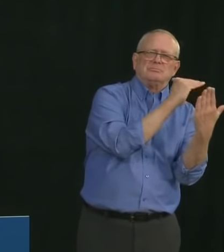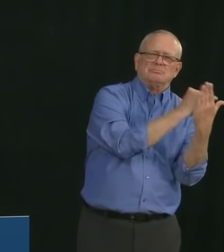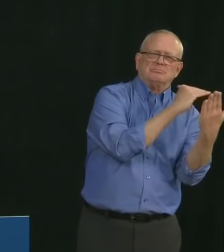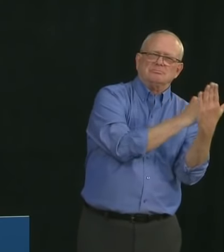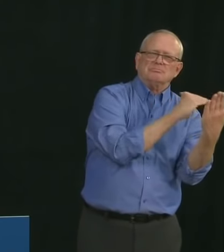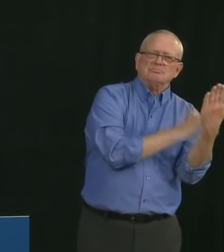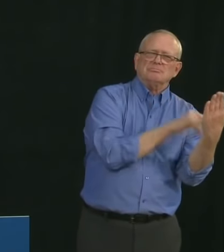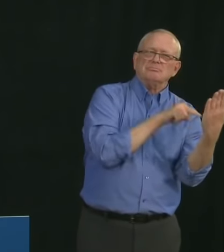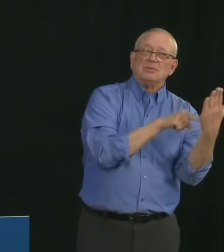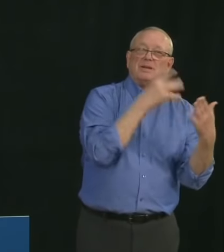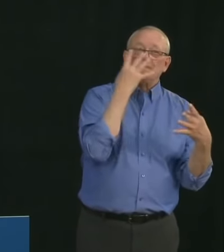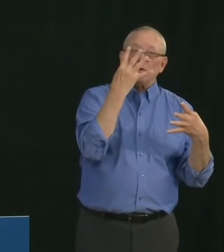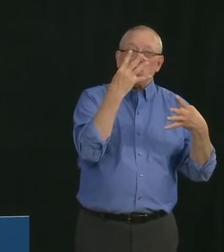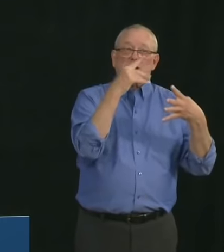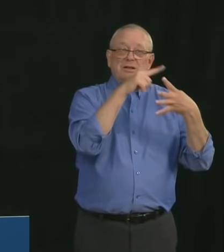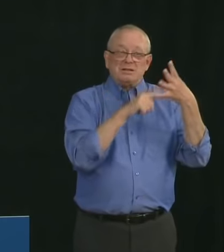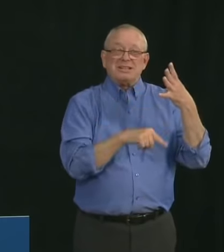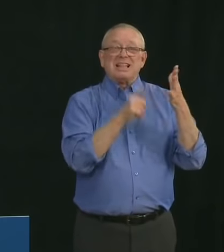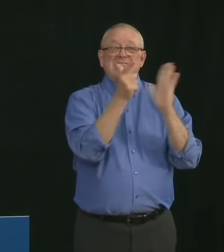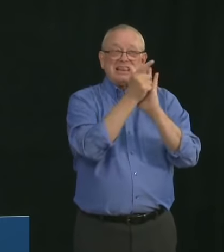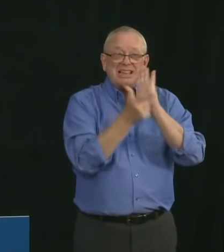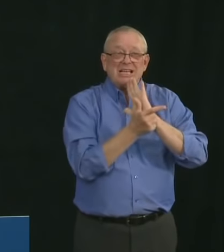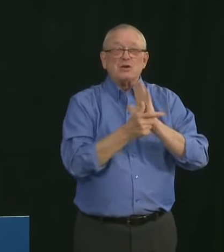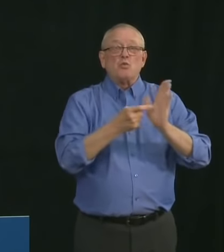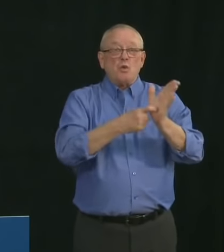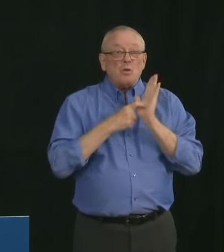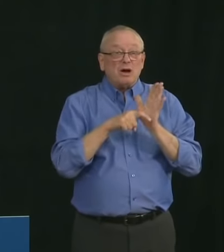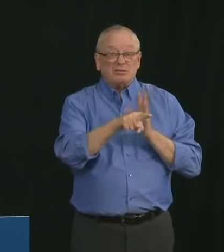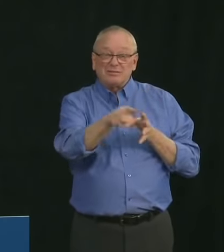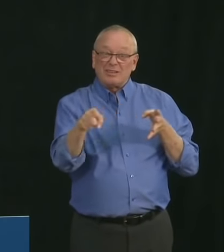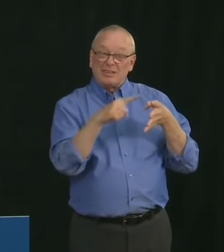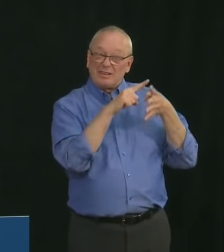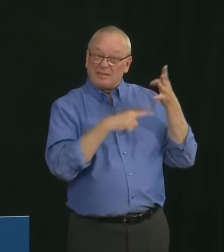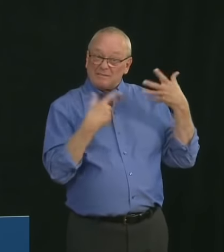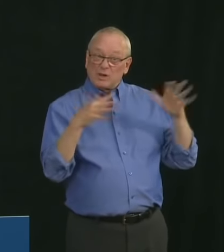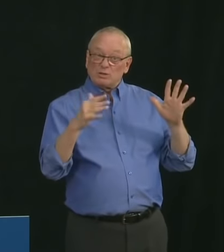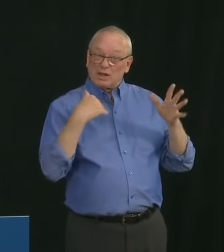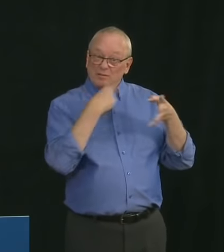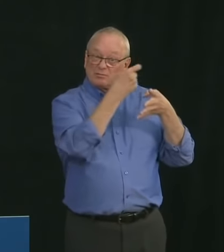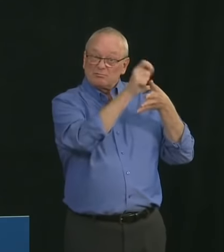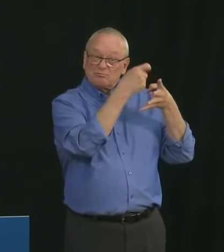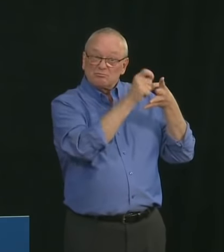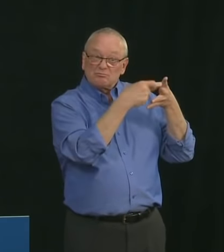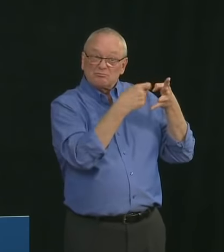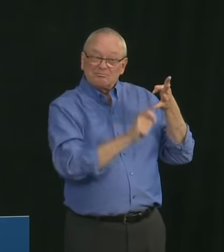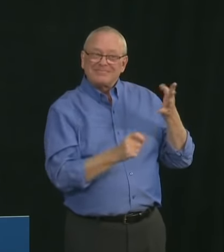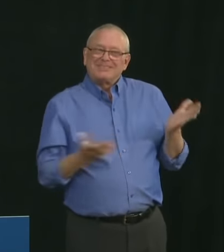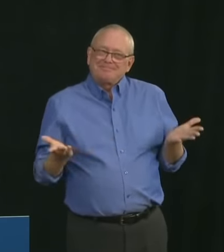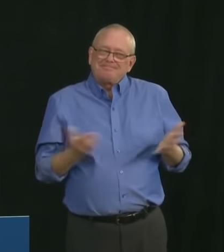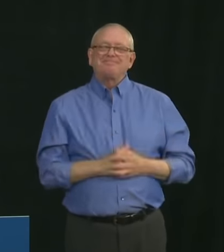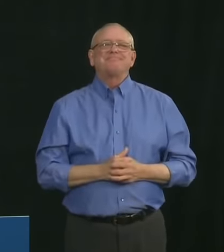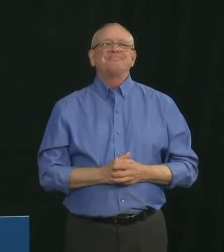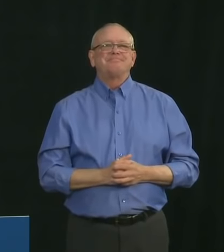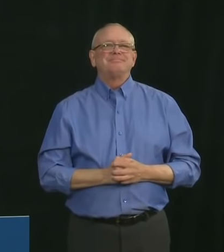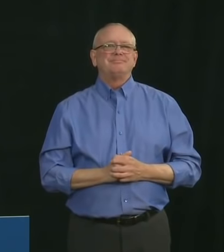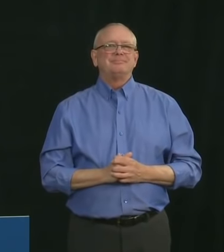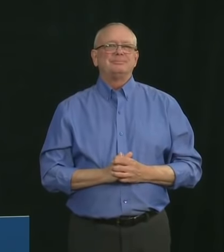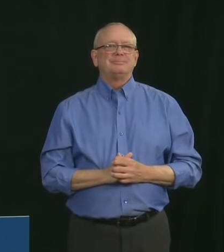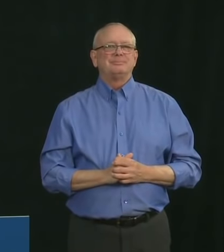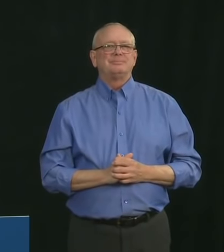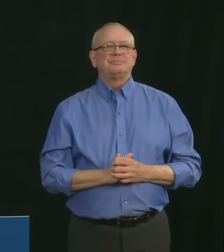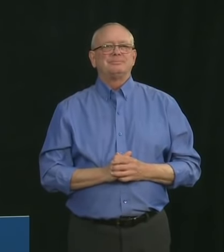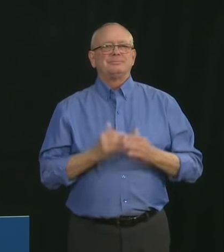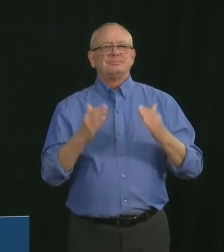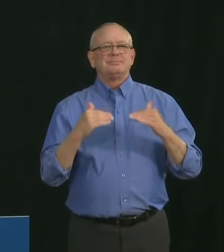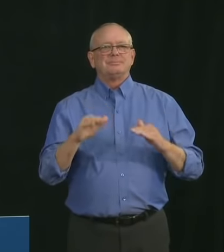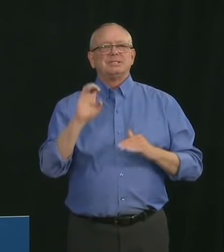to meet. Operator, can you put through the next question, please? Next is Dylan Short with the Edmonton Journal. Go ahead,